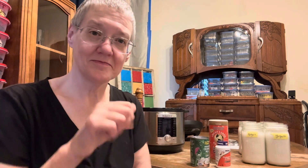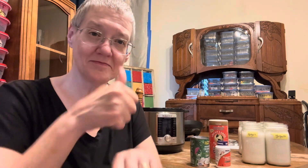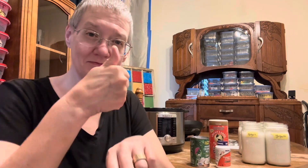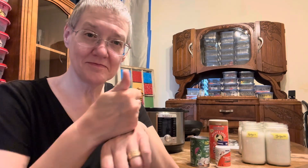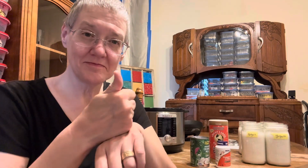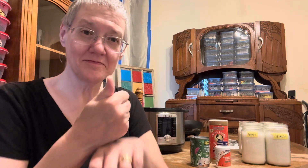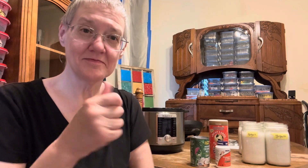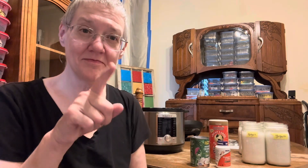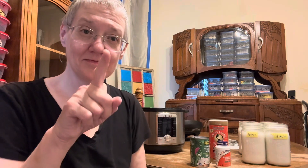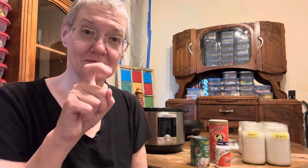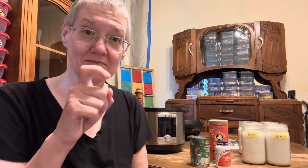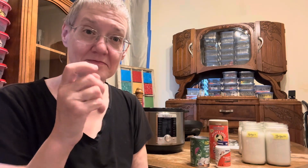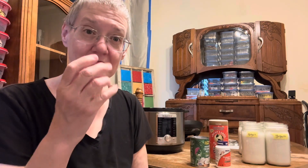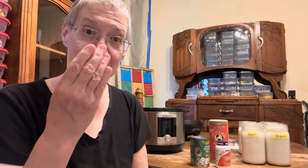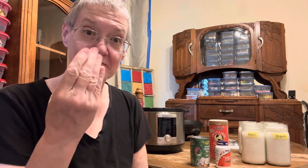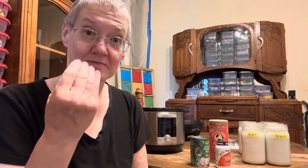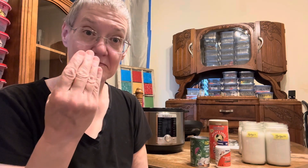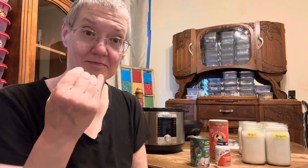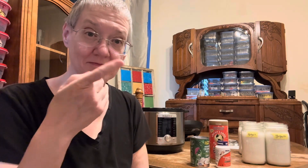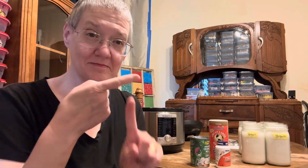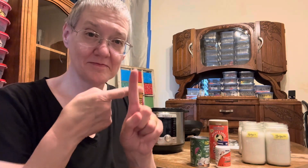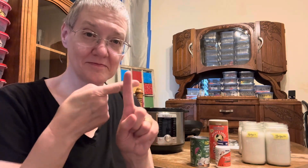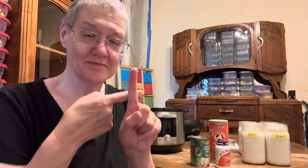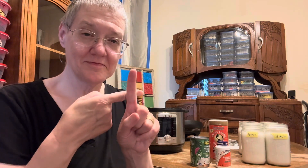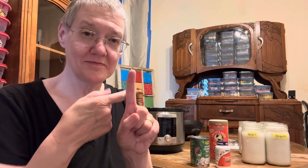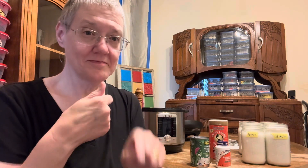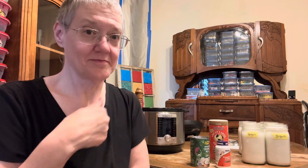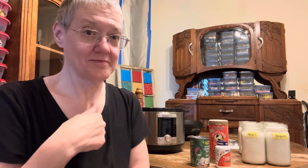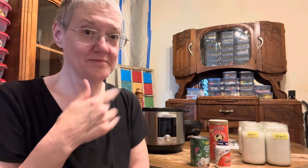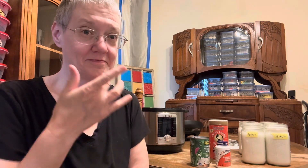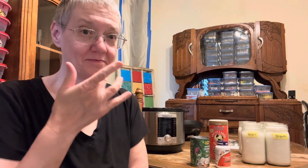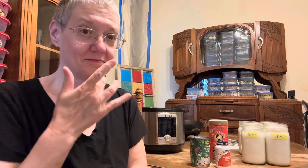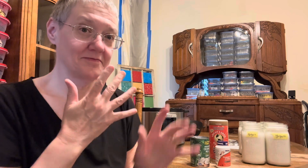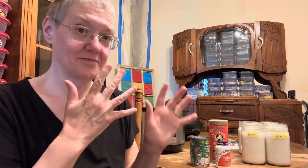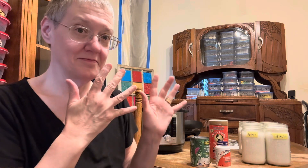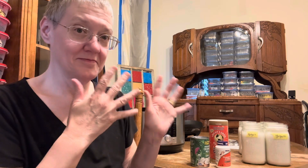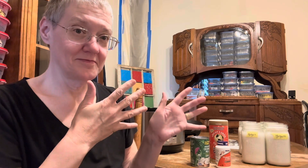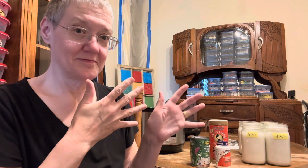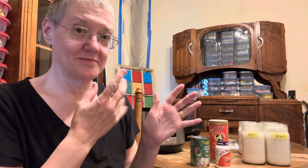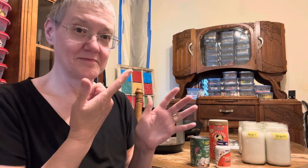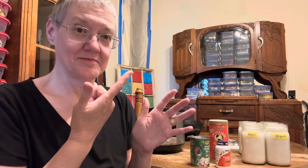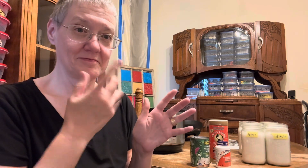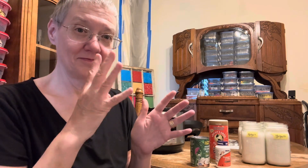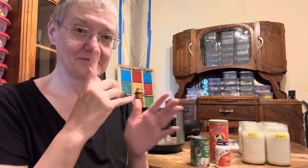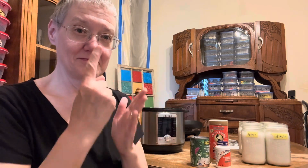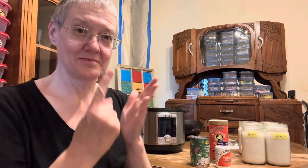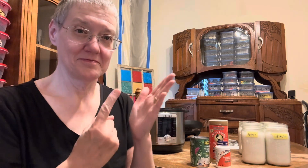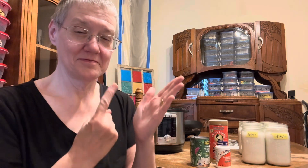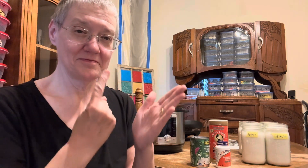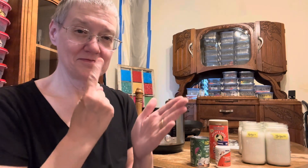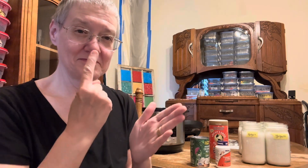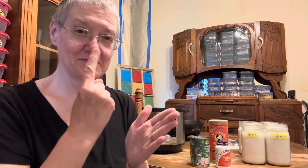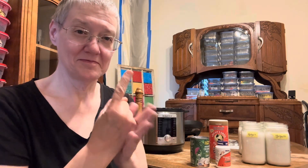Then I set it at 114, and I like to ferment it 24 hours.